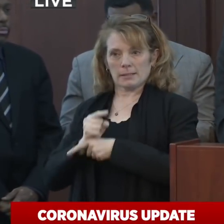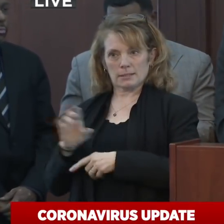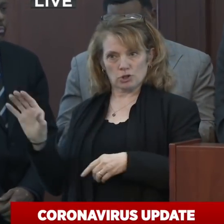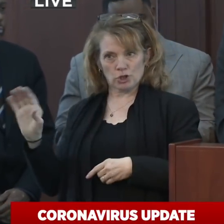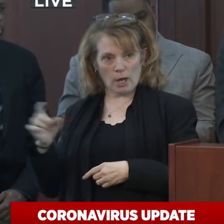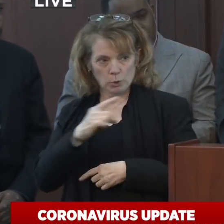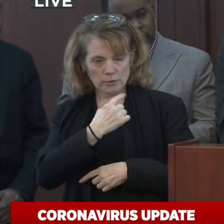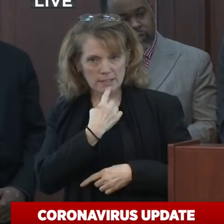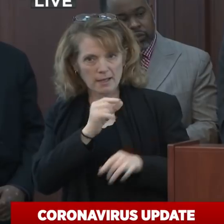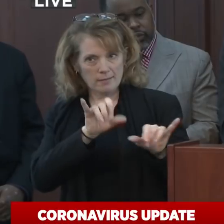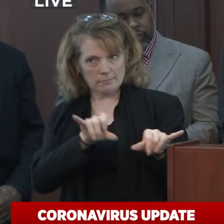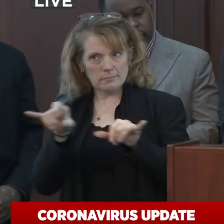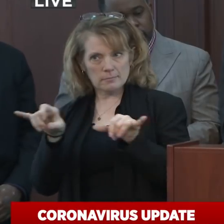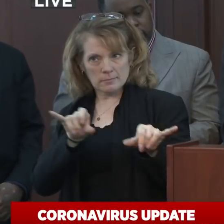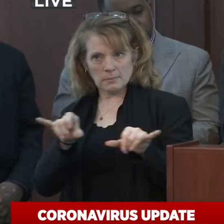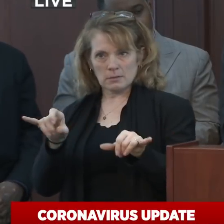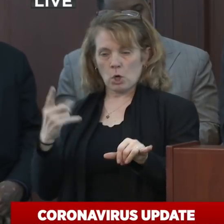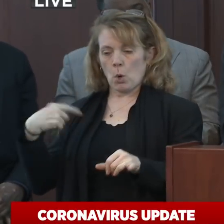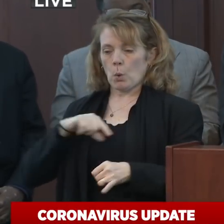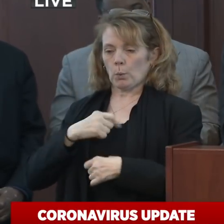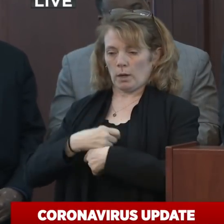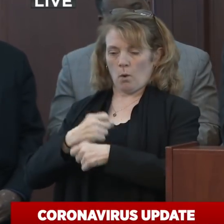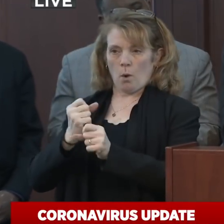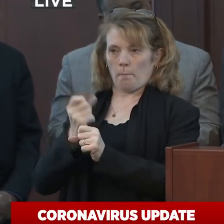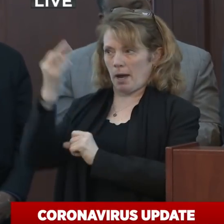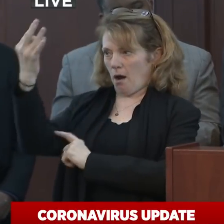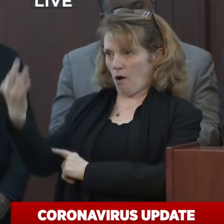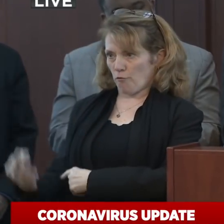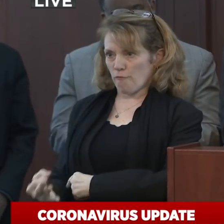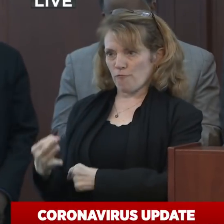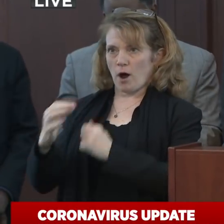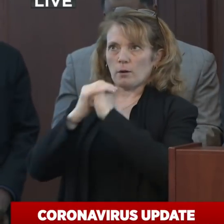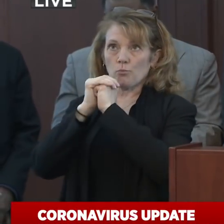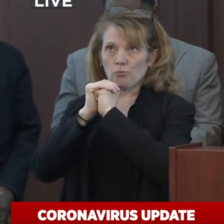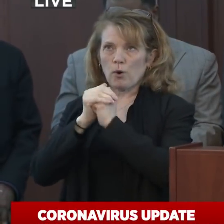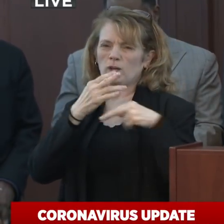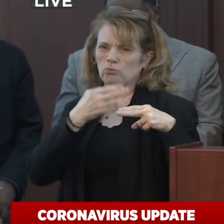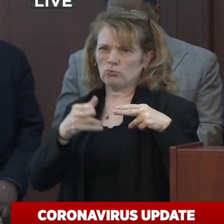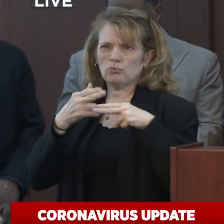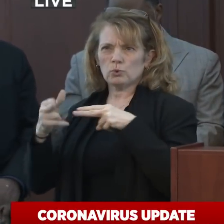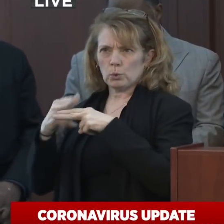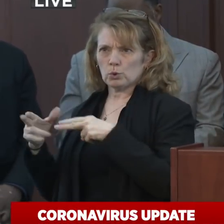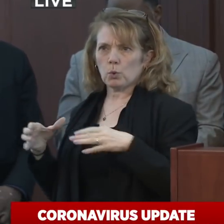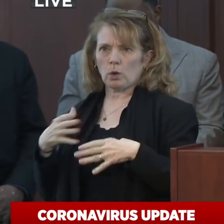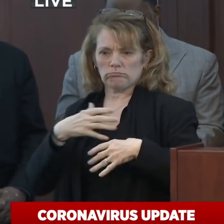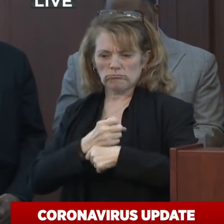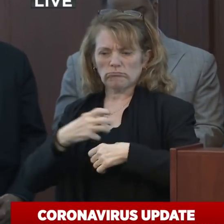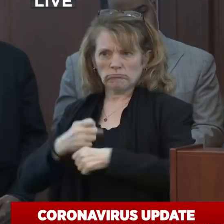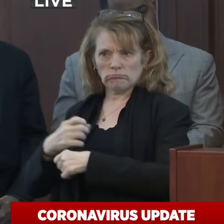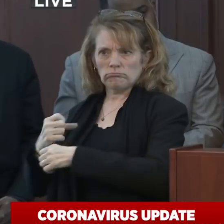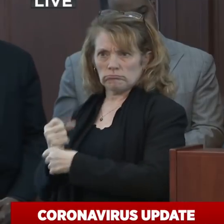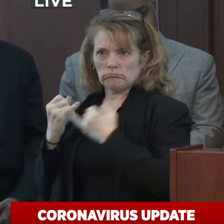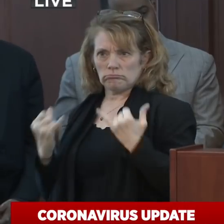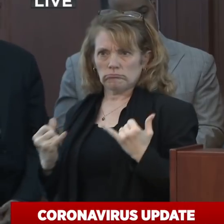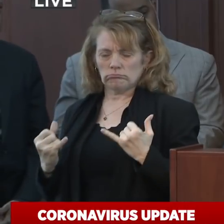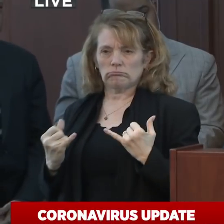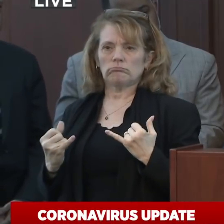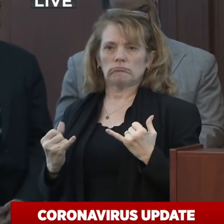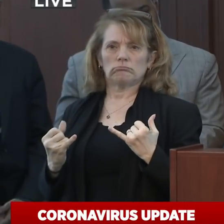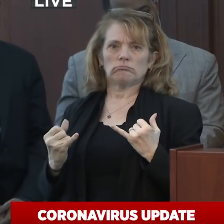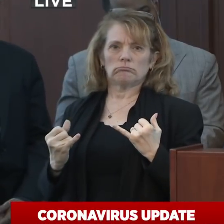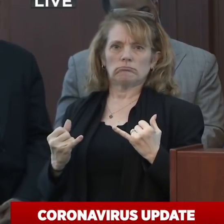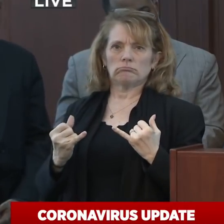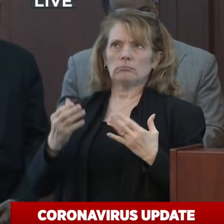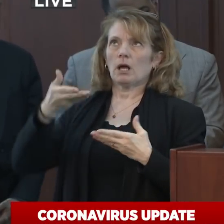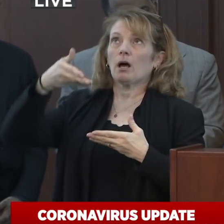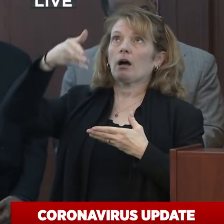we are going to shorten our Friday prayer also. So, God does come to talk to us. I think it is one